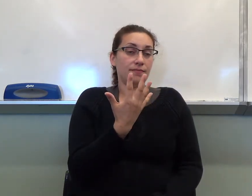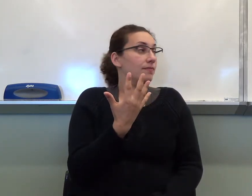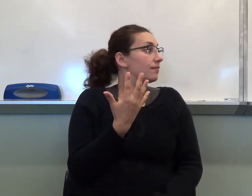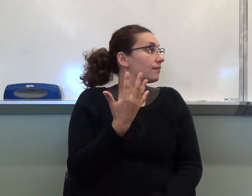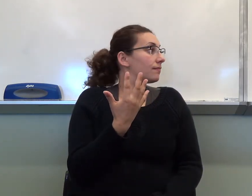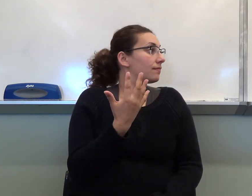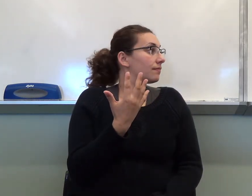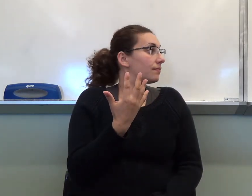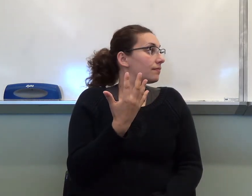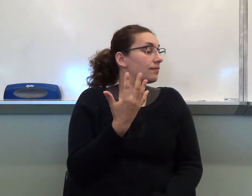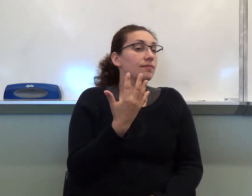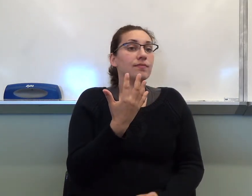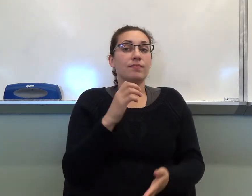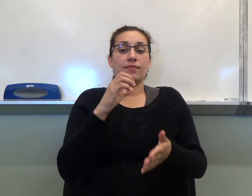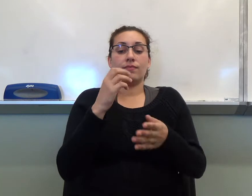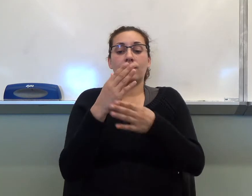and then I take that and divide it by 9.